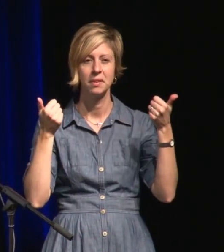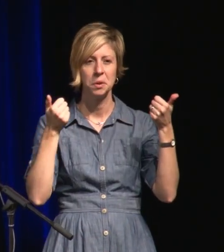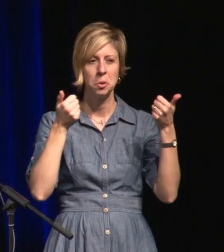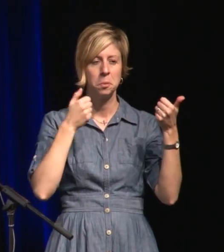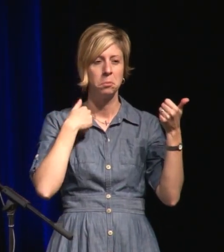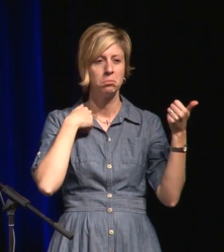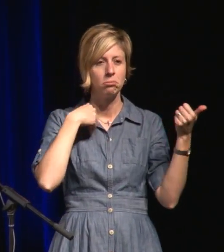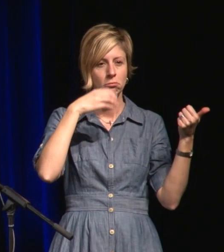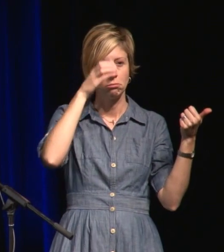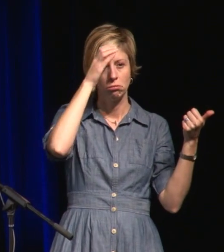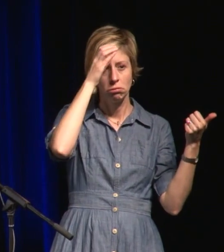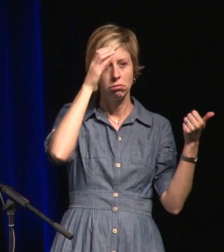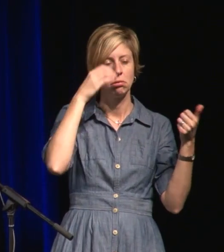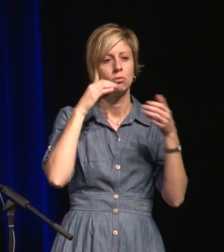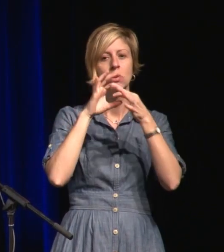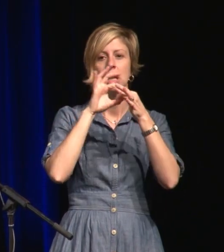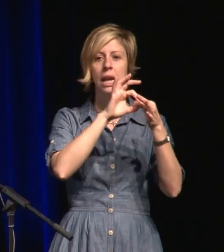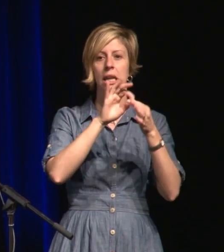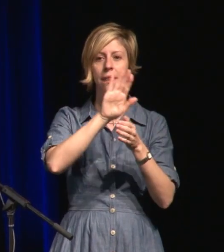knowledge and time,